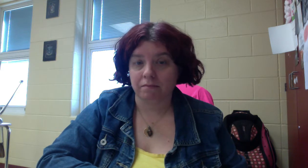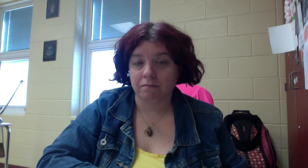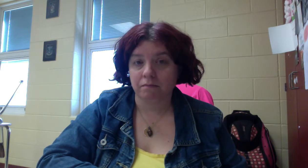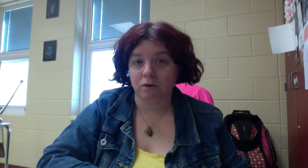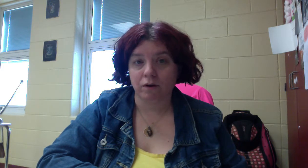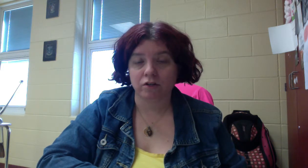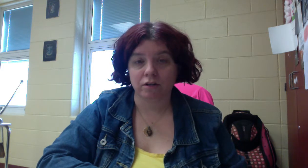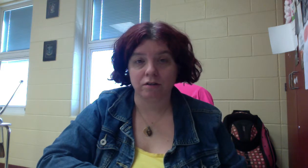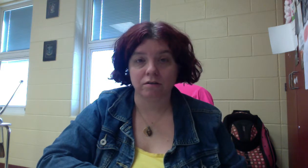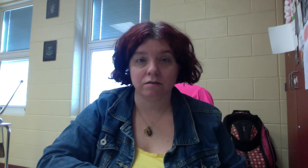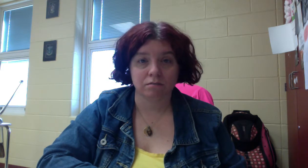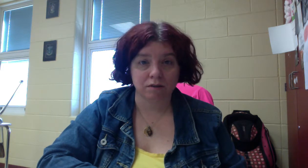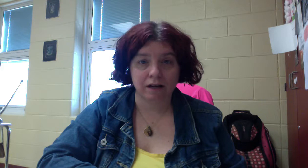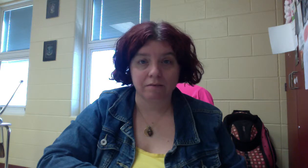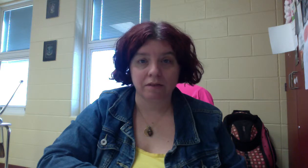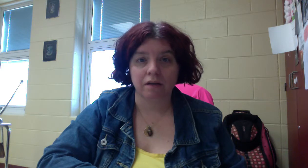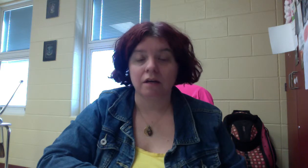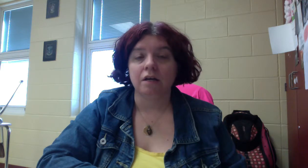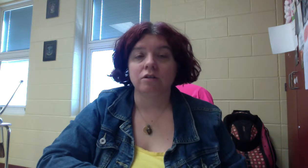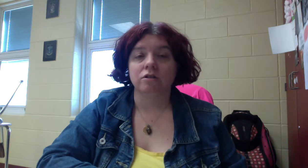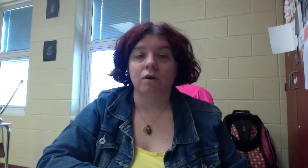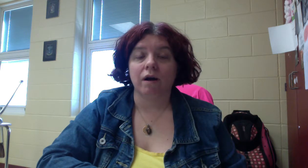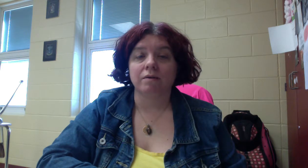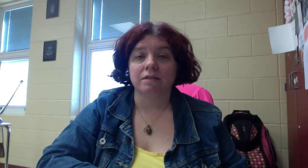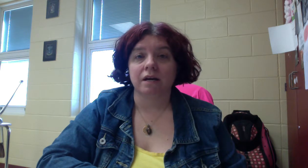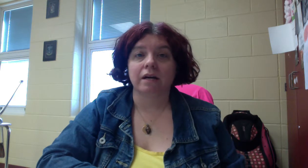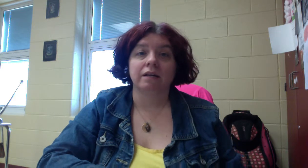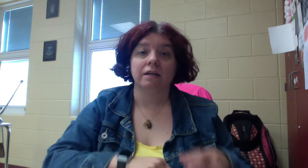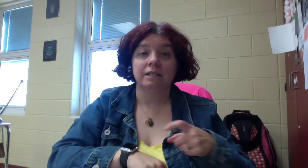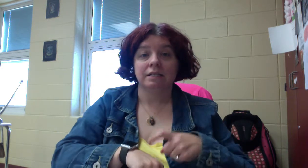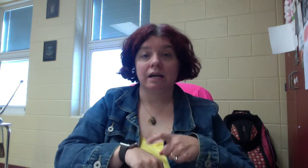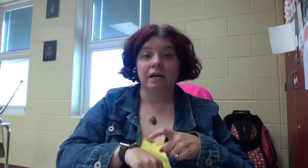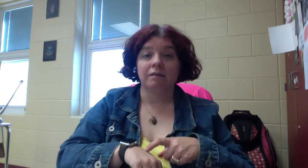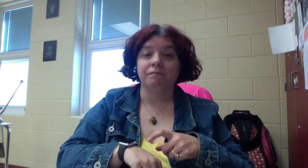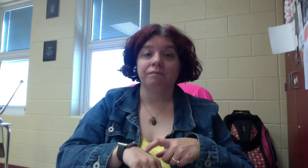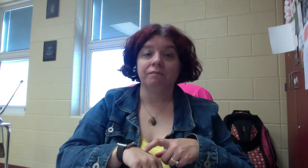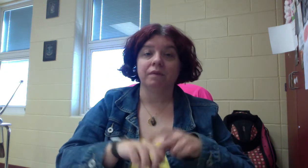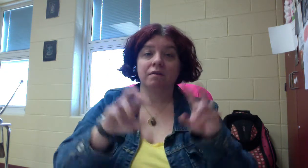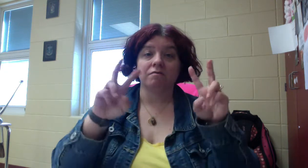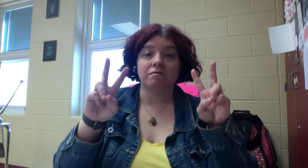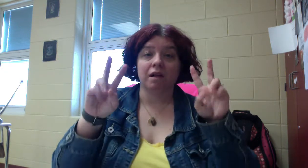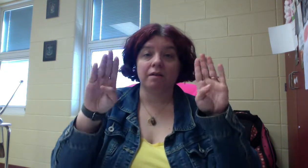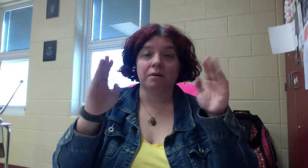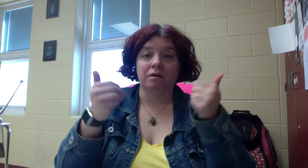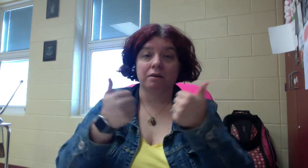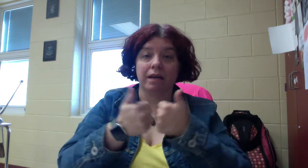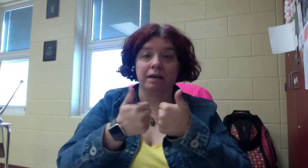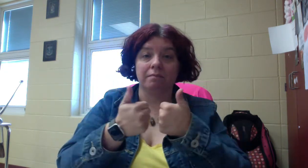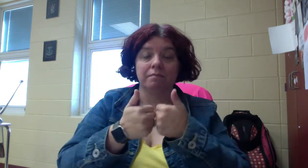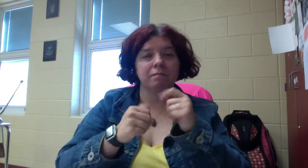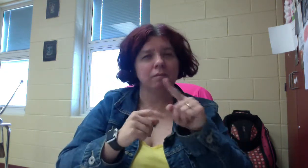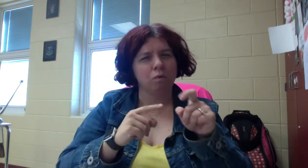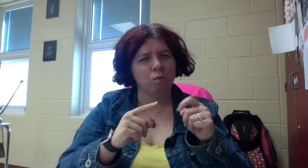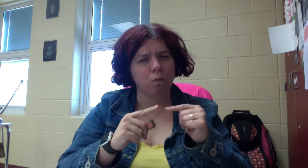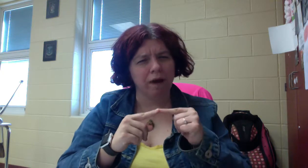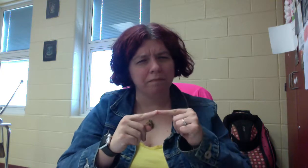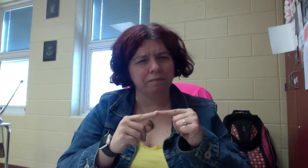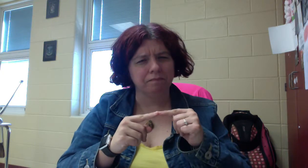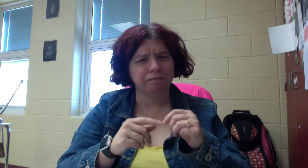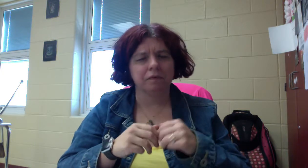The question is, what time is it? So I would sign time, volleyball game, when.